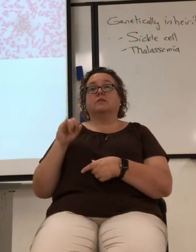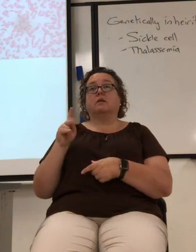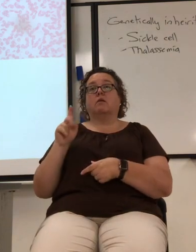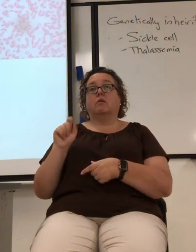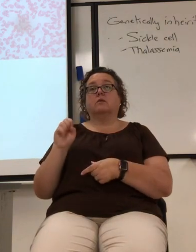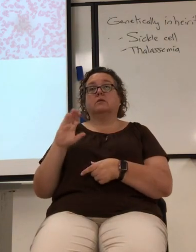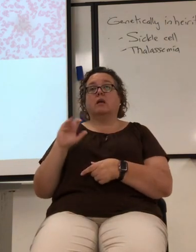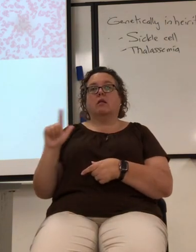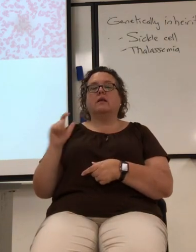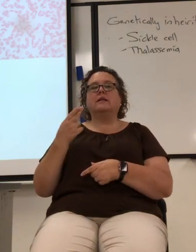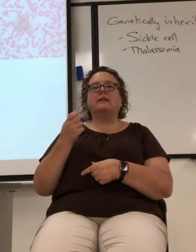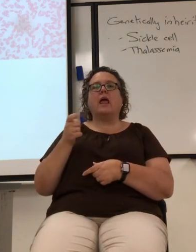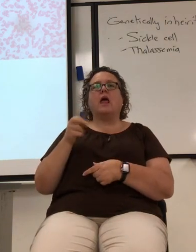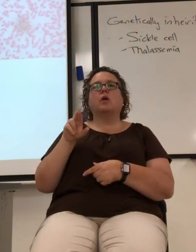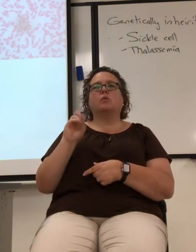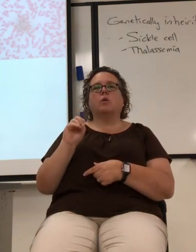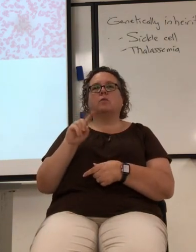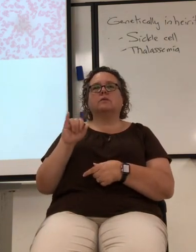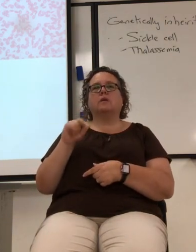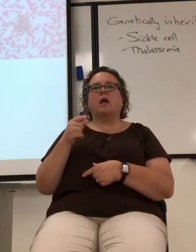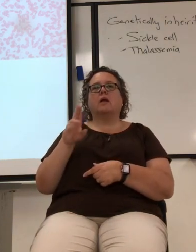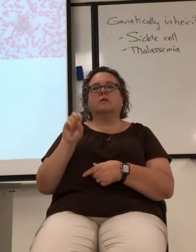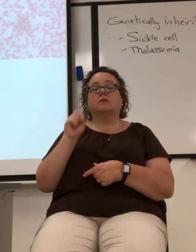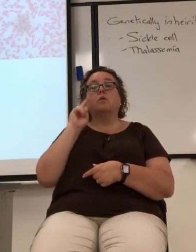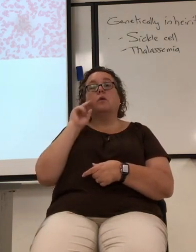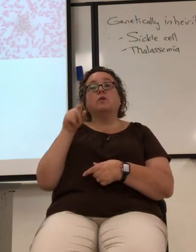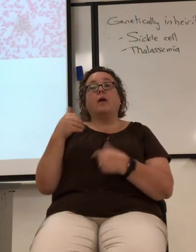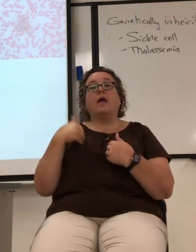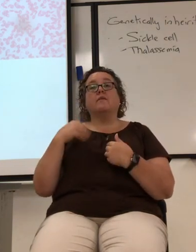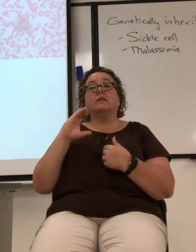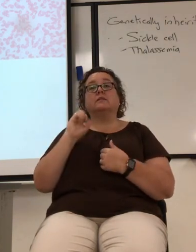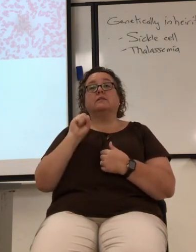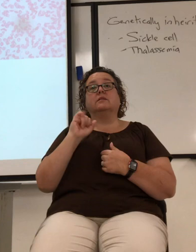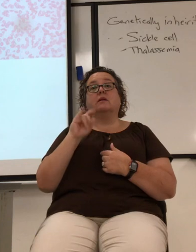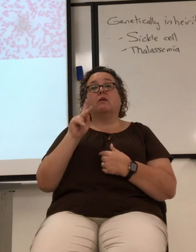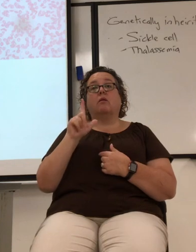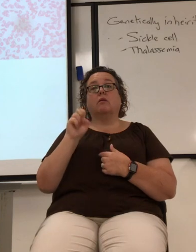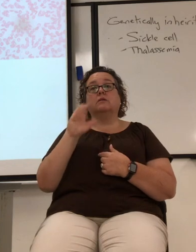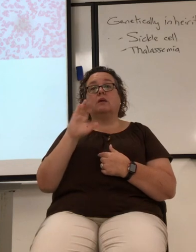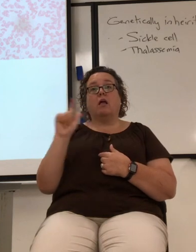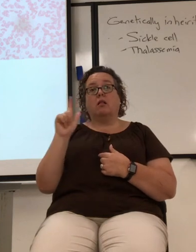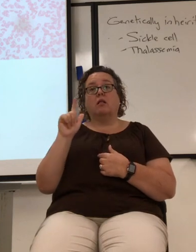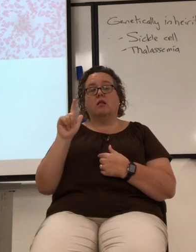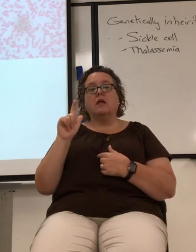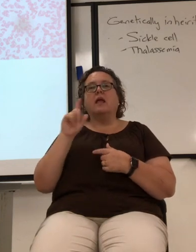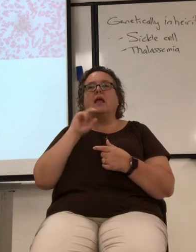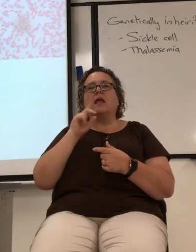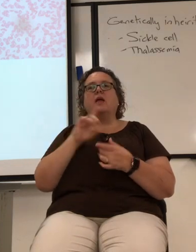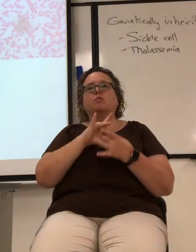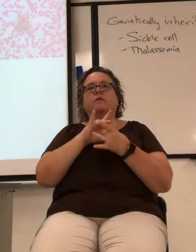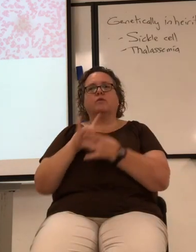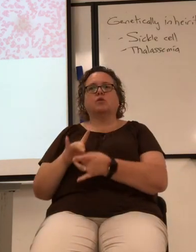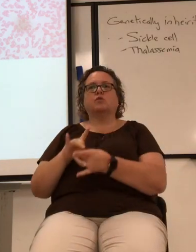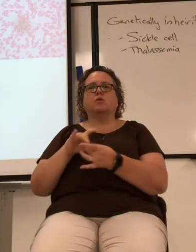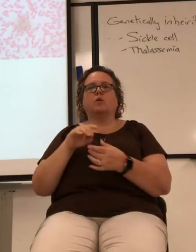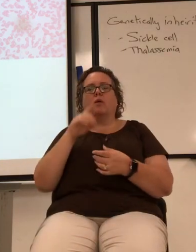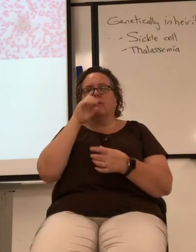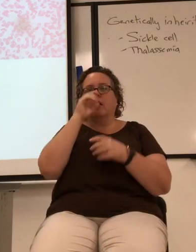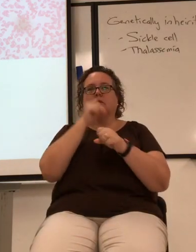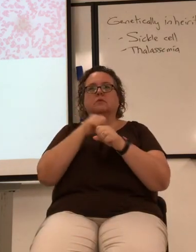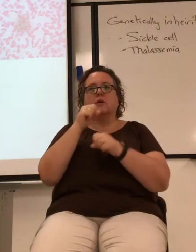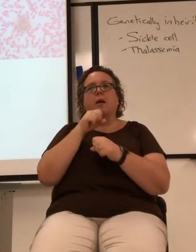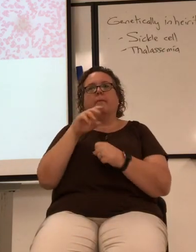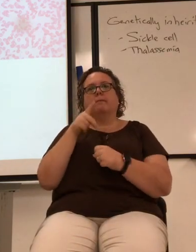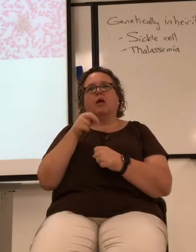heterozygous. When you have the sickle cell trait, it confers resistance to the malaria parasite. So you have a